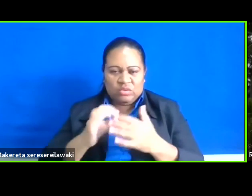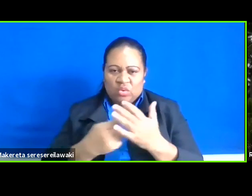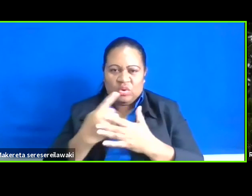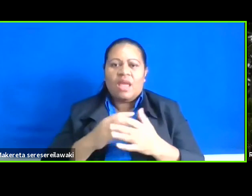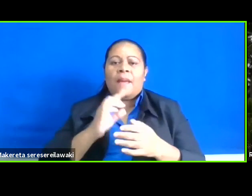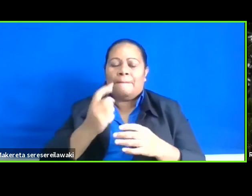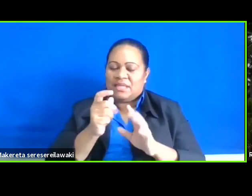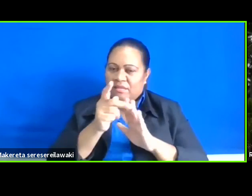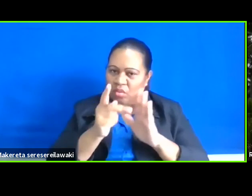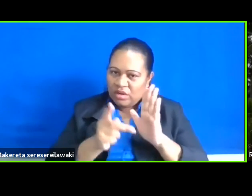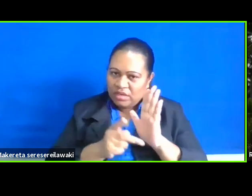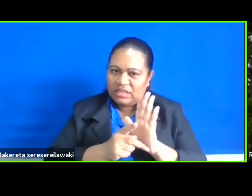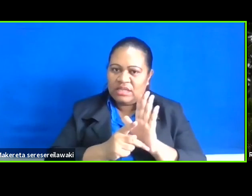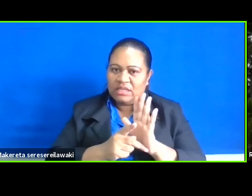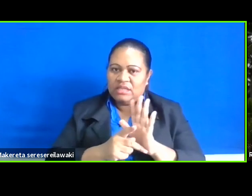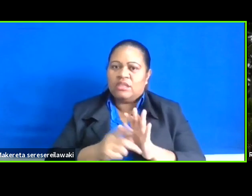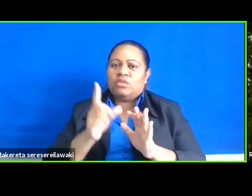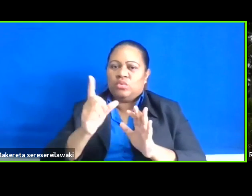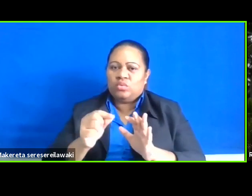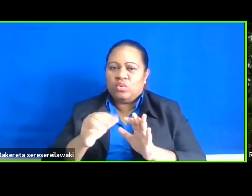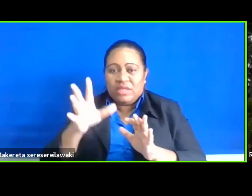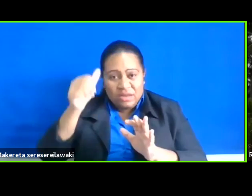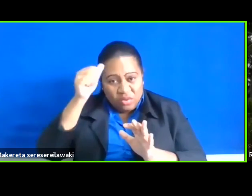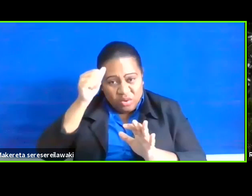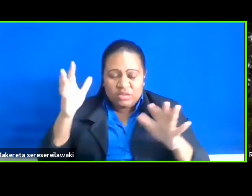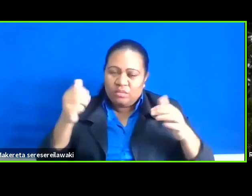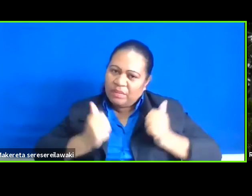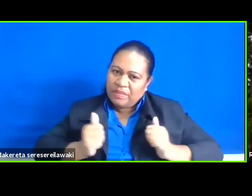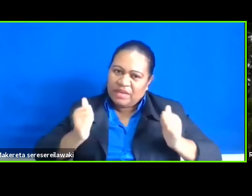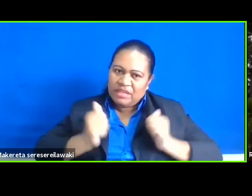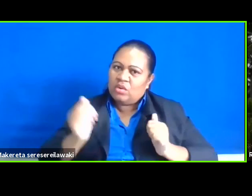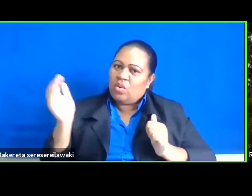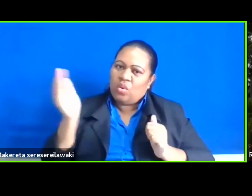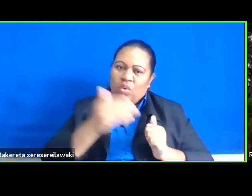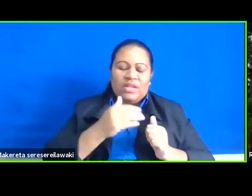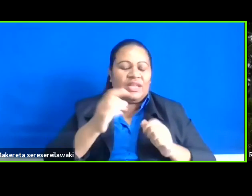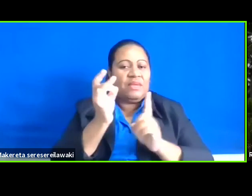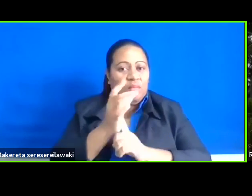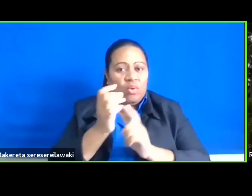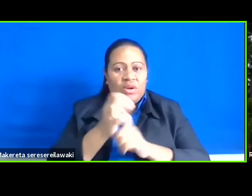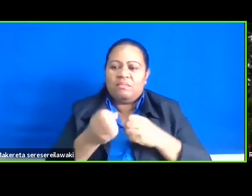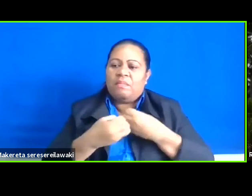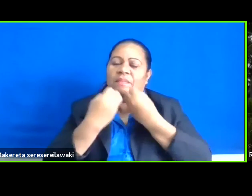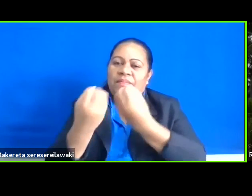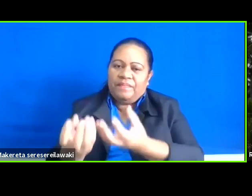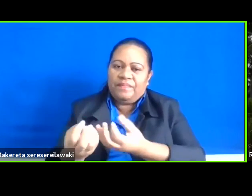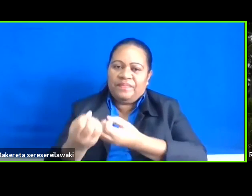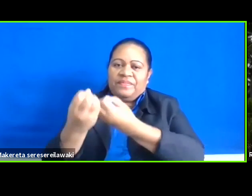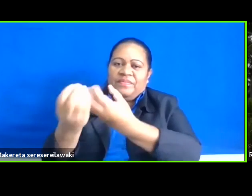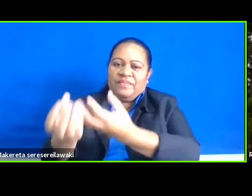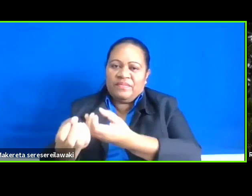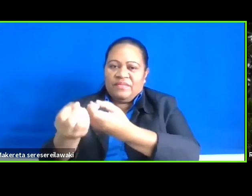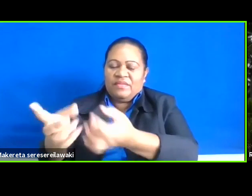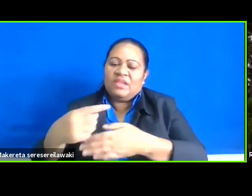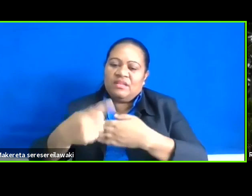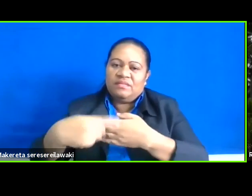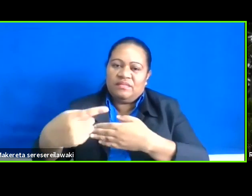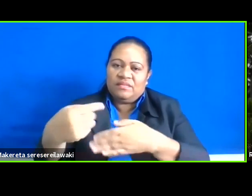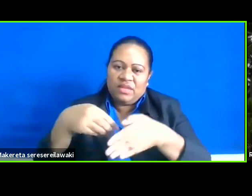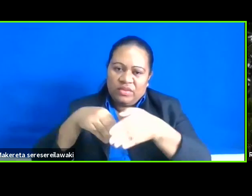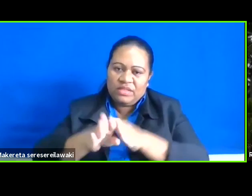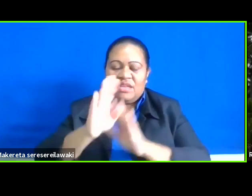to put this knowledge into practice so they are valued and passed on for a sustainable and resilient world for